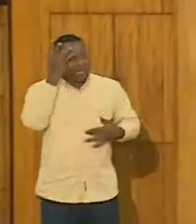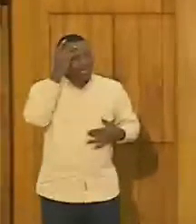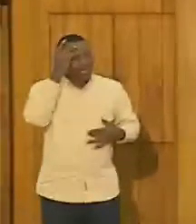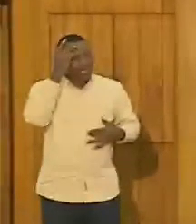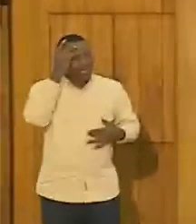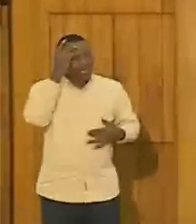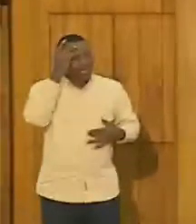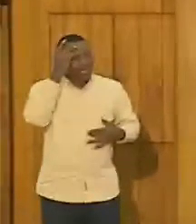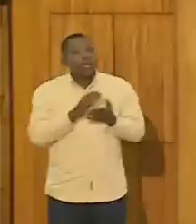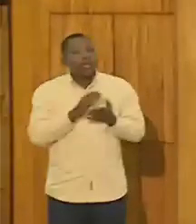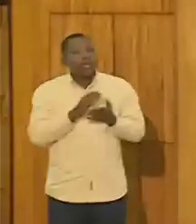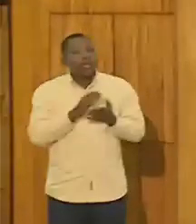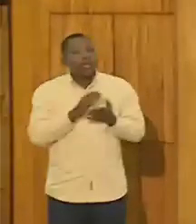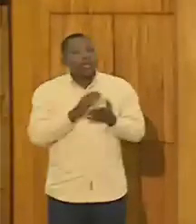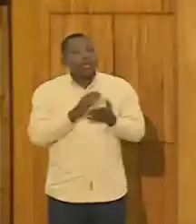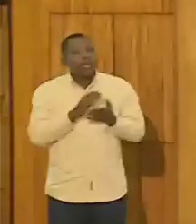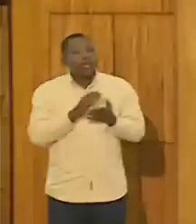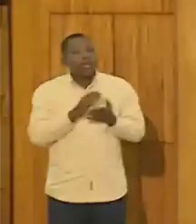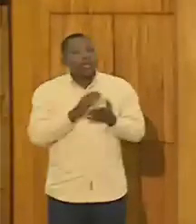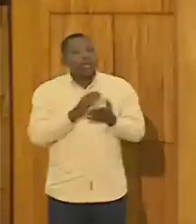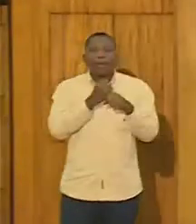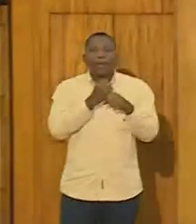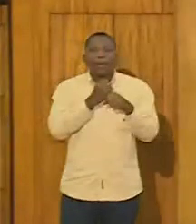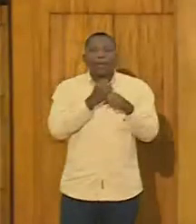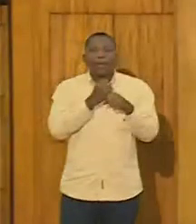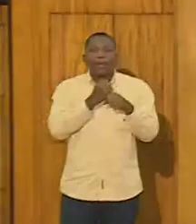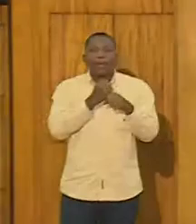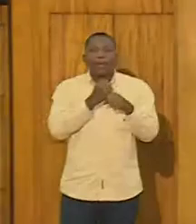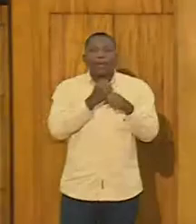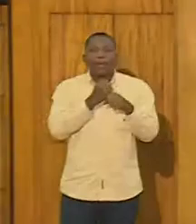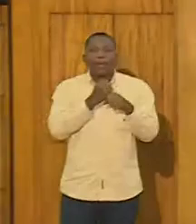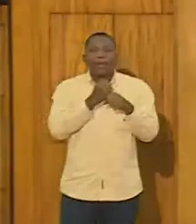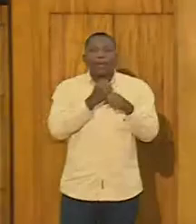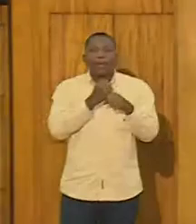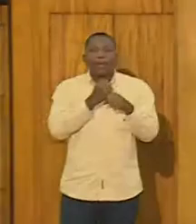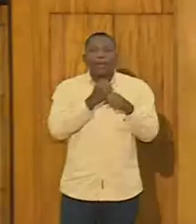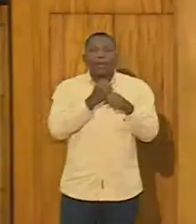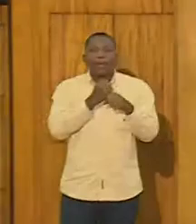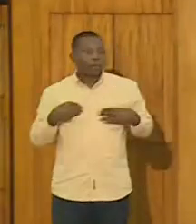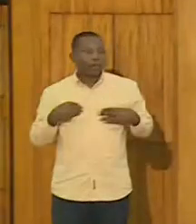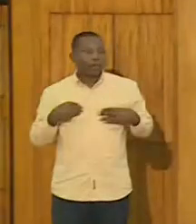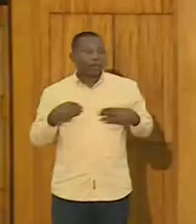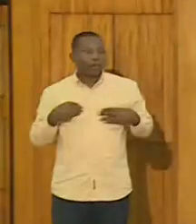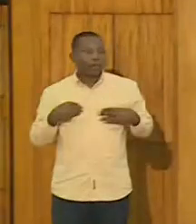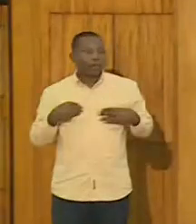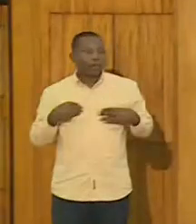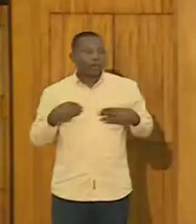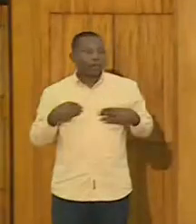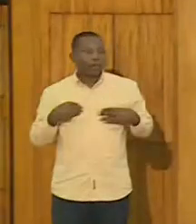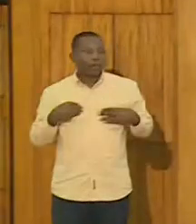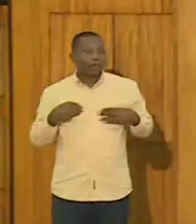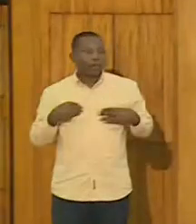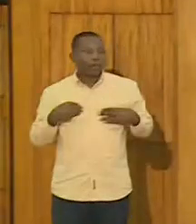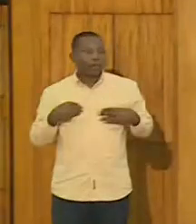preferences, but also what makes our interventions acceptable. There are lots of people in the room with lots of experience in